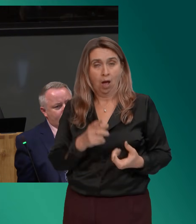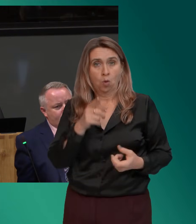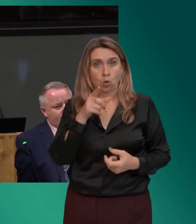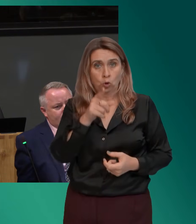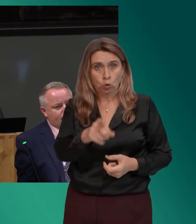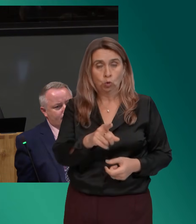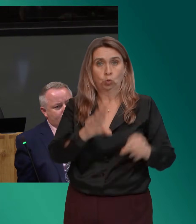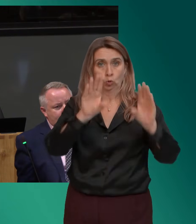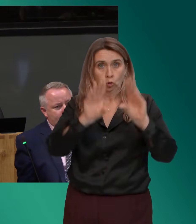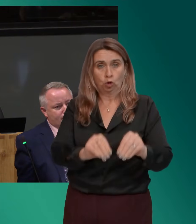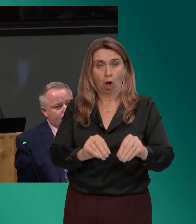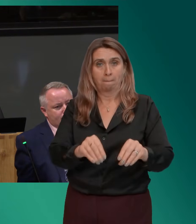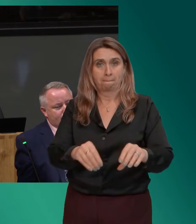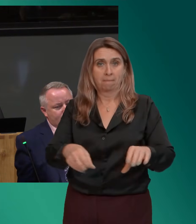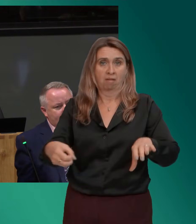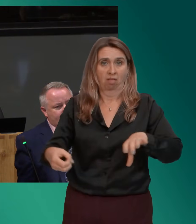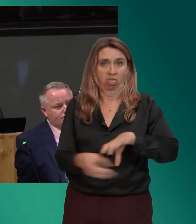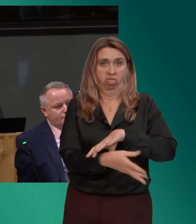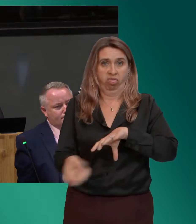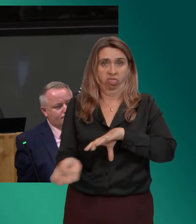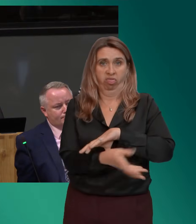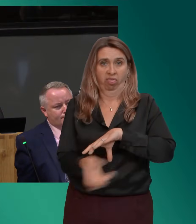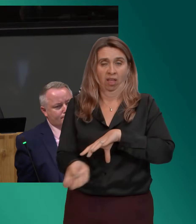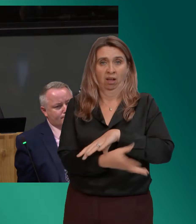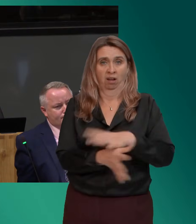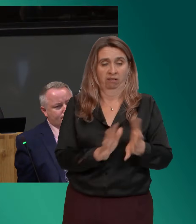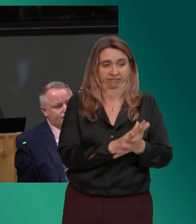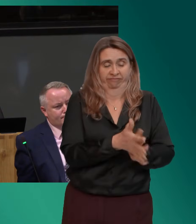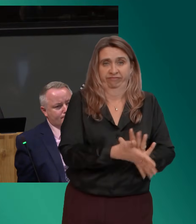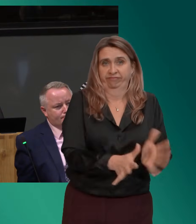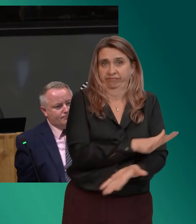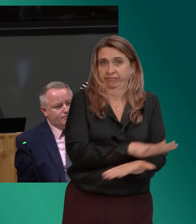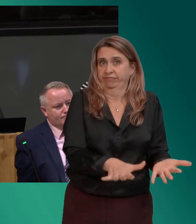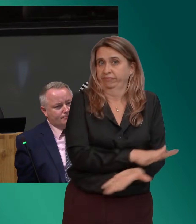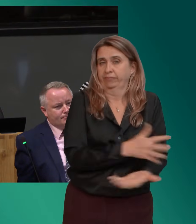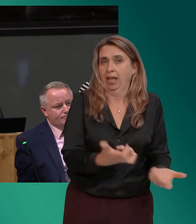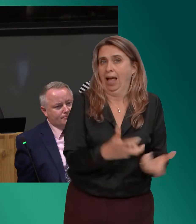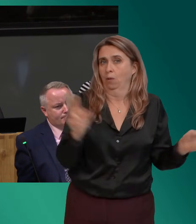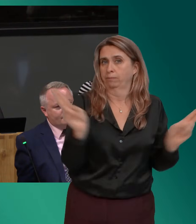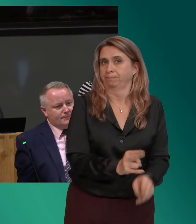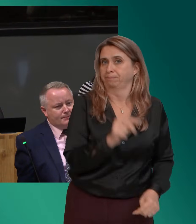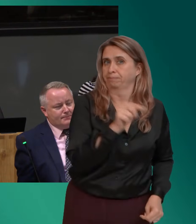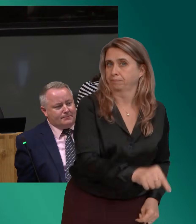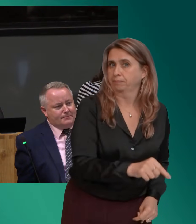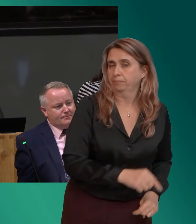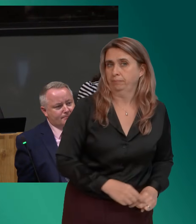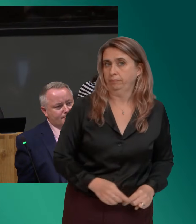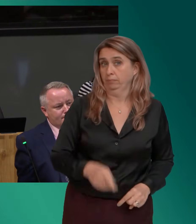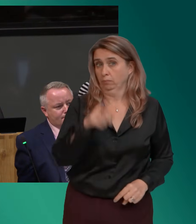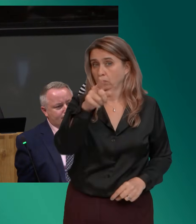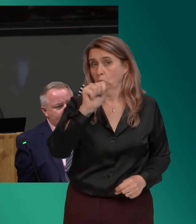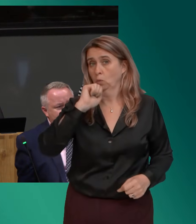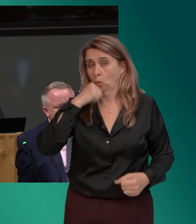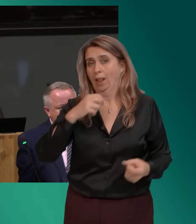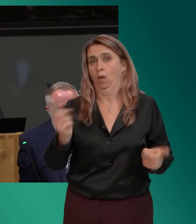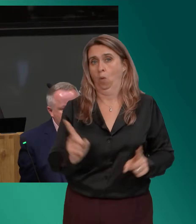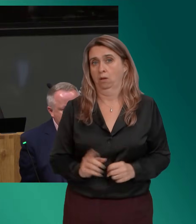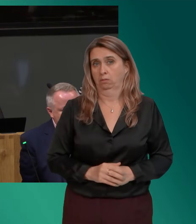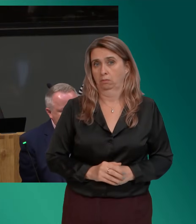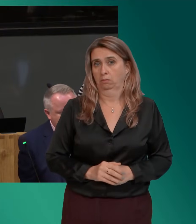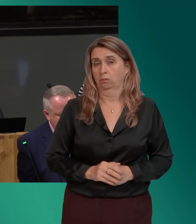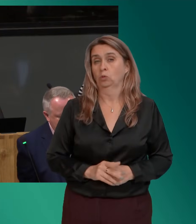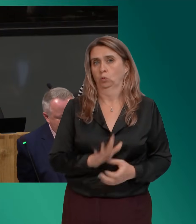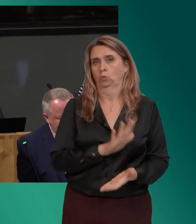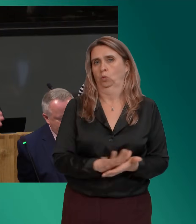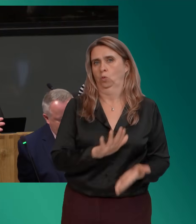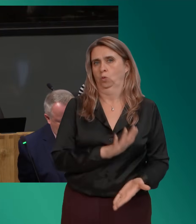discharges in West Wales? And further to your earlier answers, what further measures will this government introduce to tackle